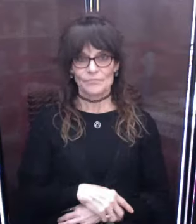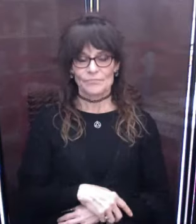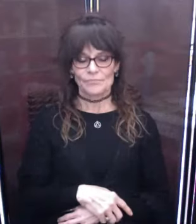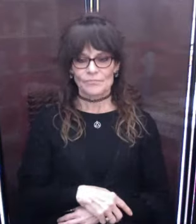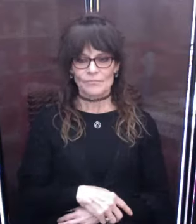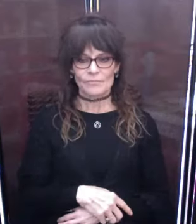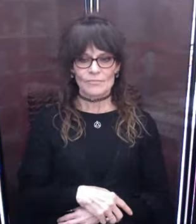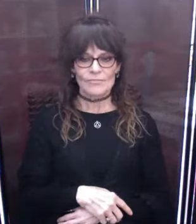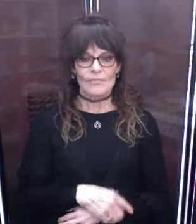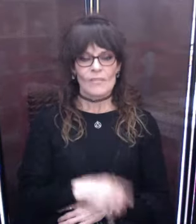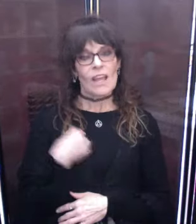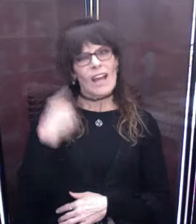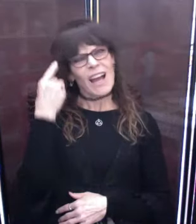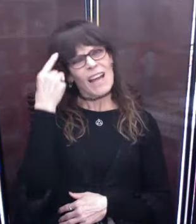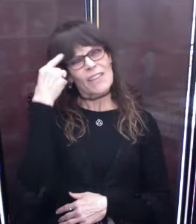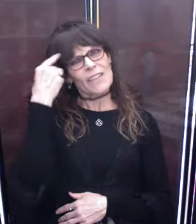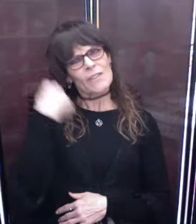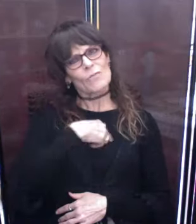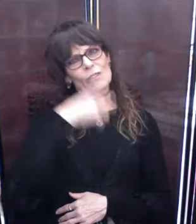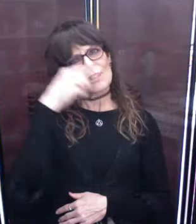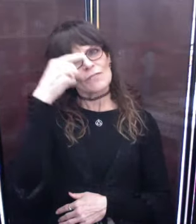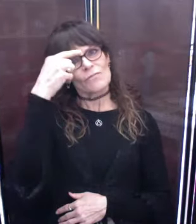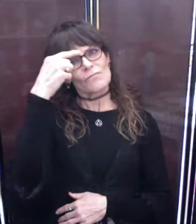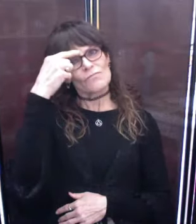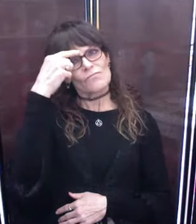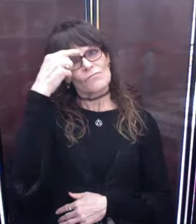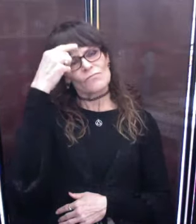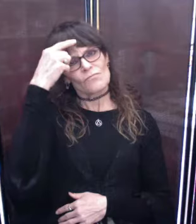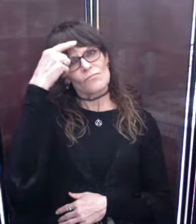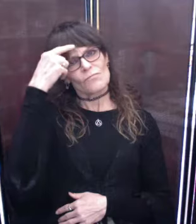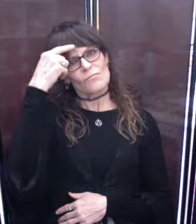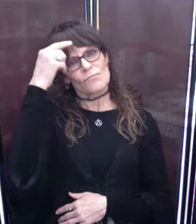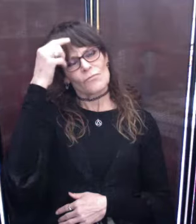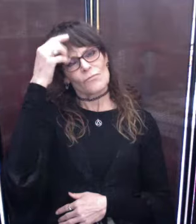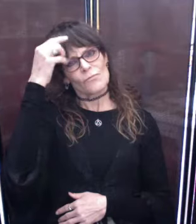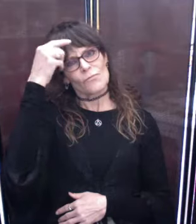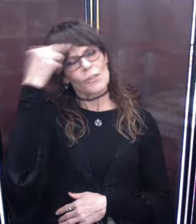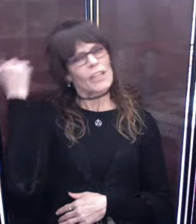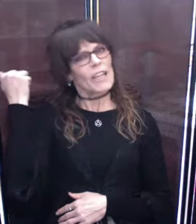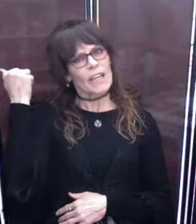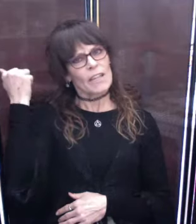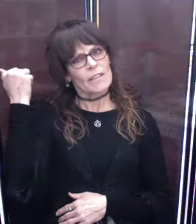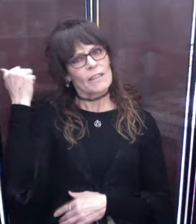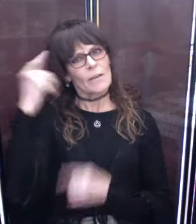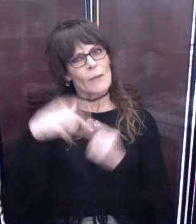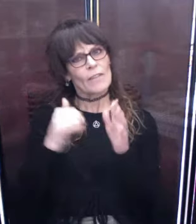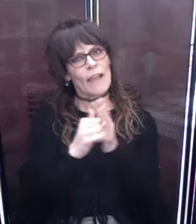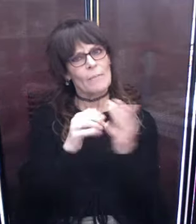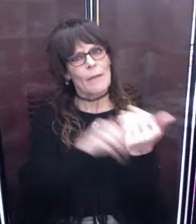I think we forget sometimes what miraculous power that has. Because when you talked about your drinking,